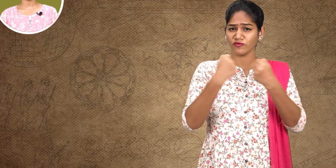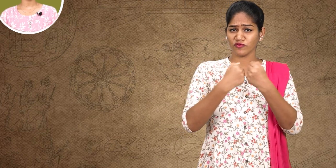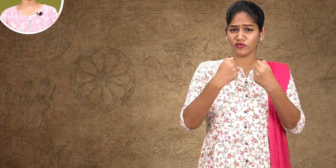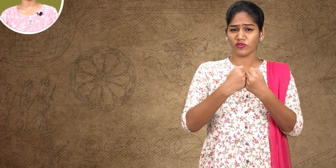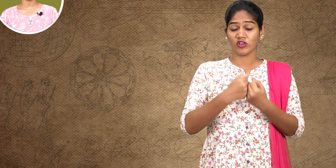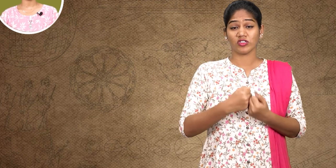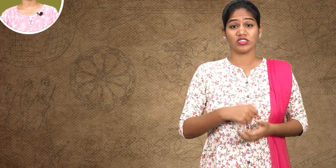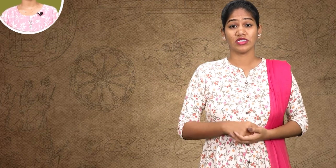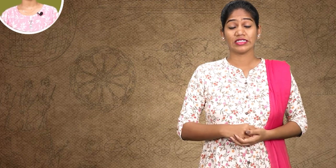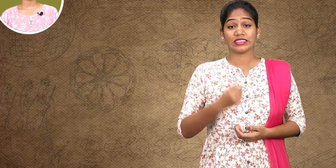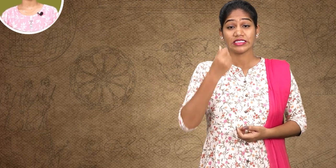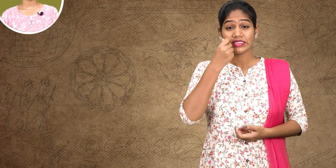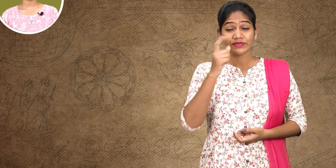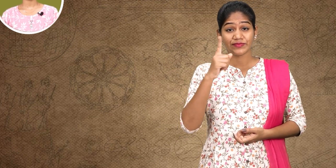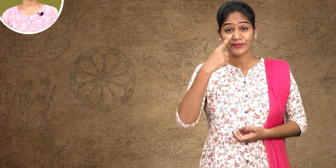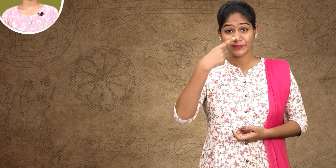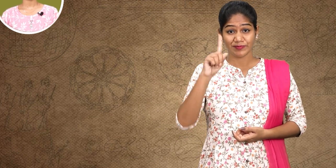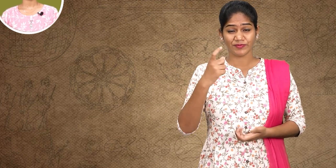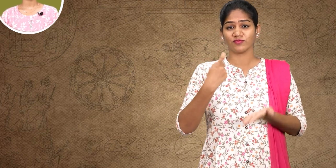gender norms.